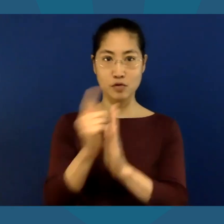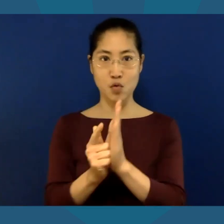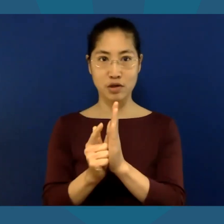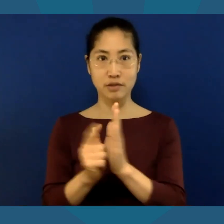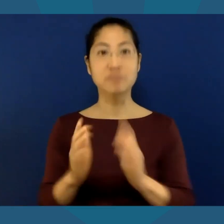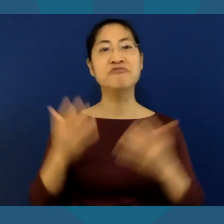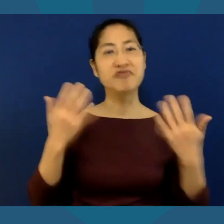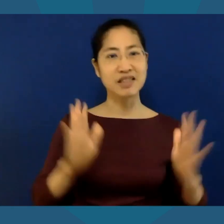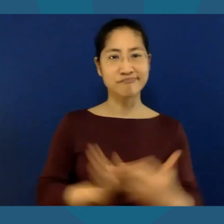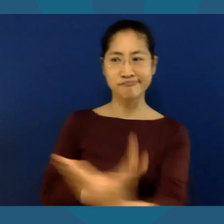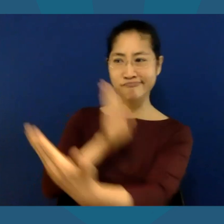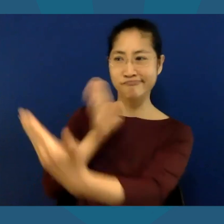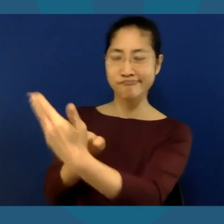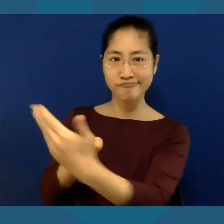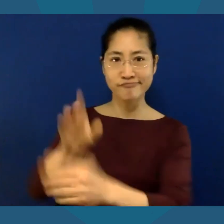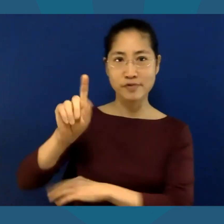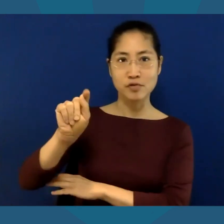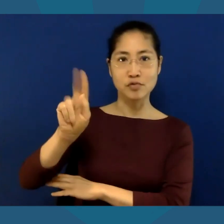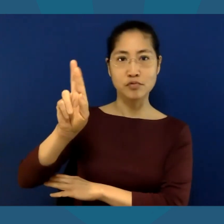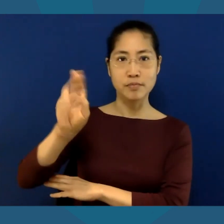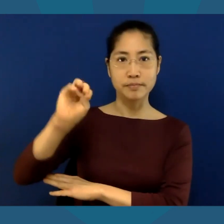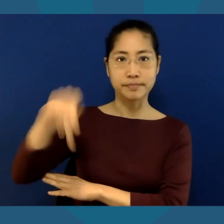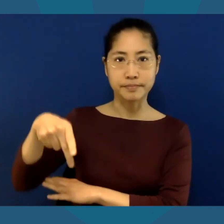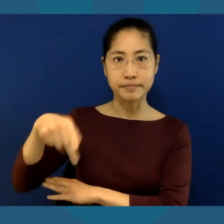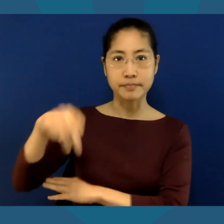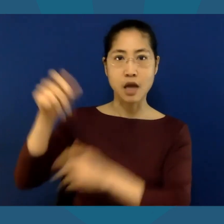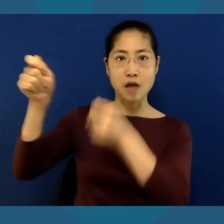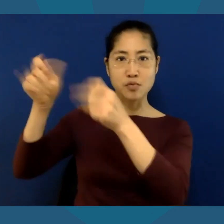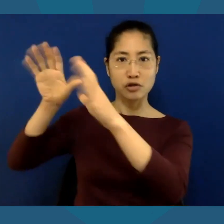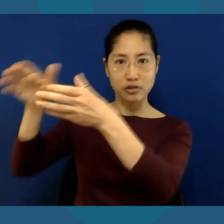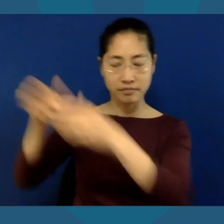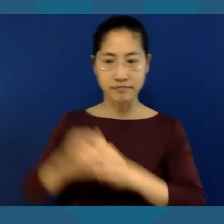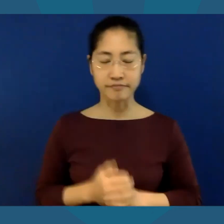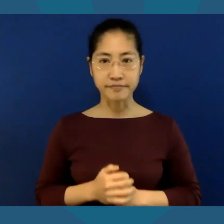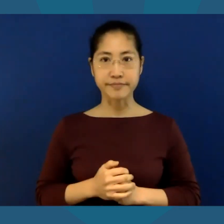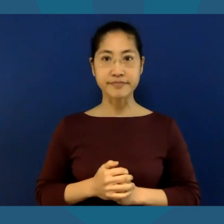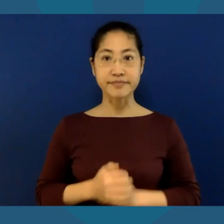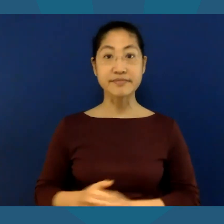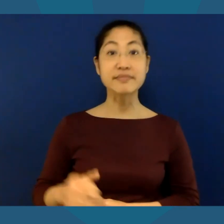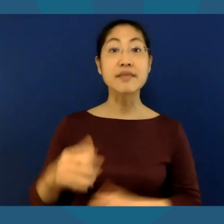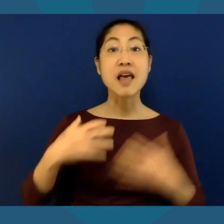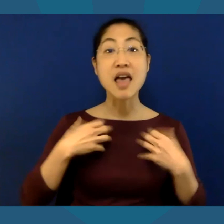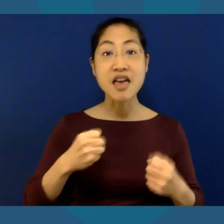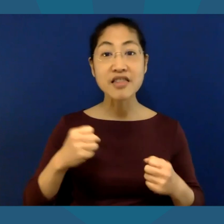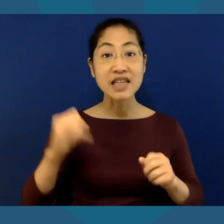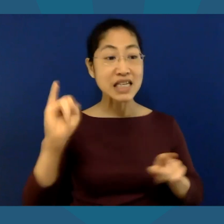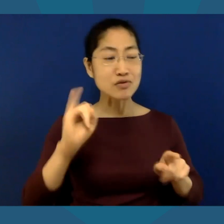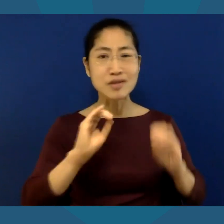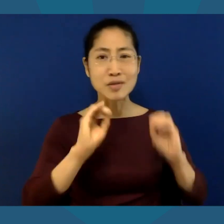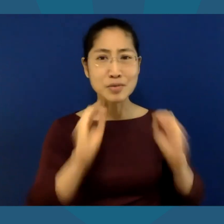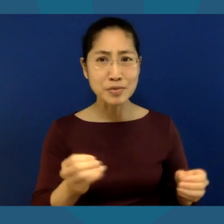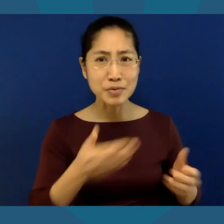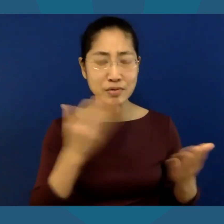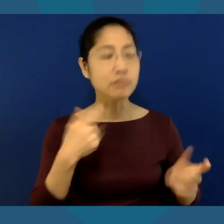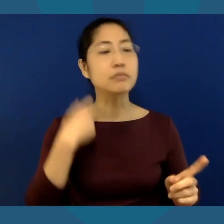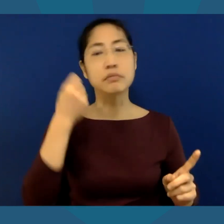former ACLU attorney, I sued the Trump administration. As